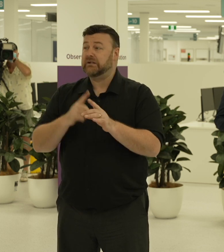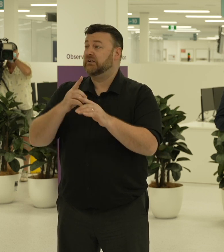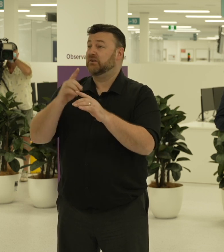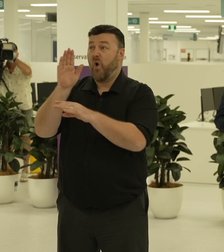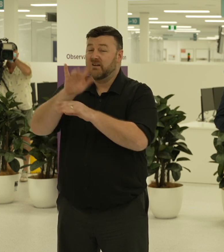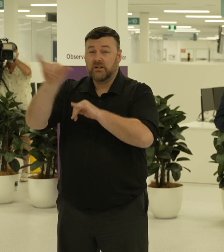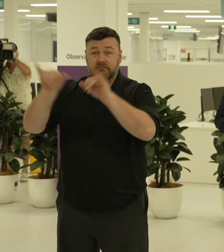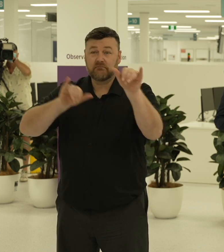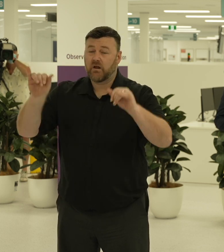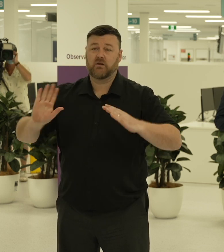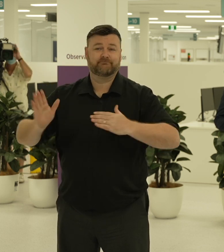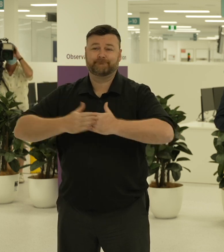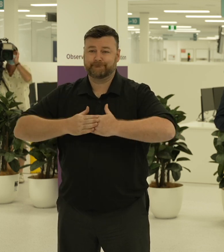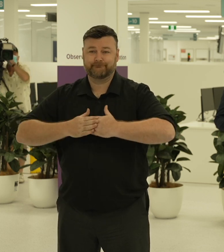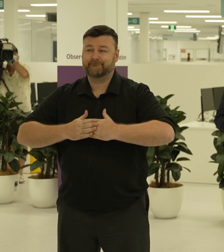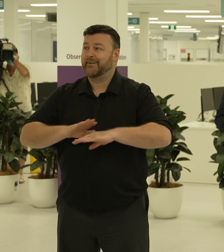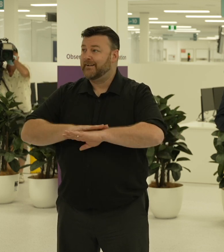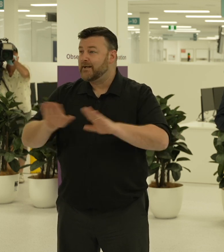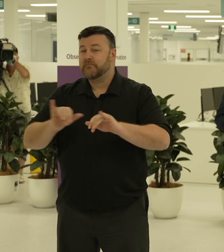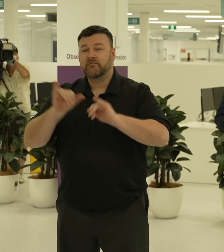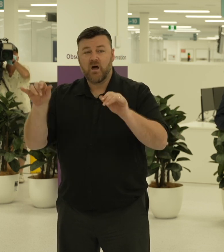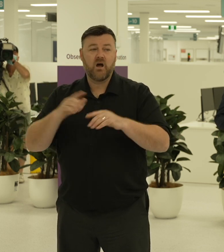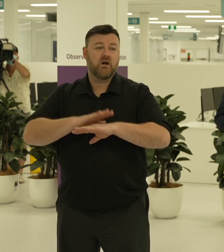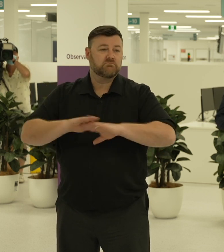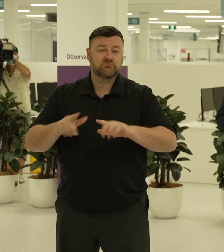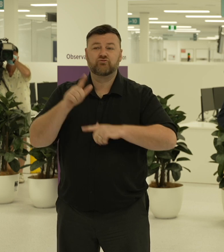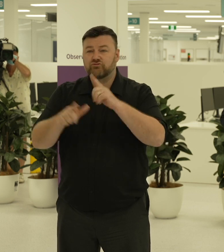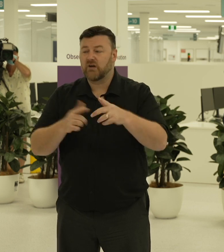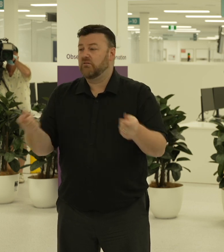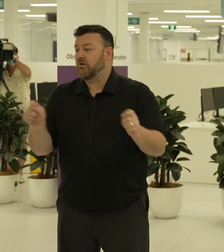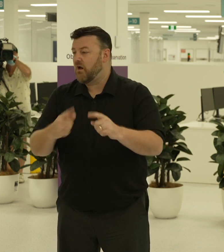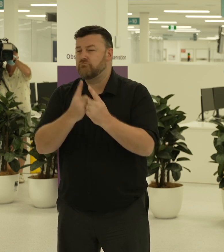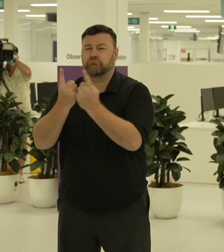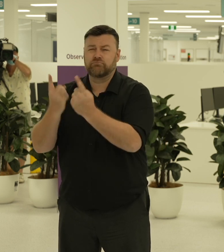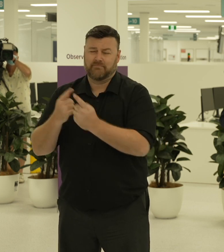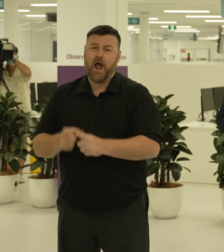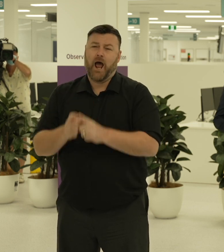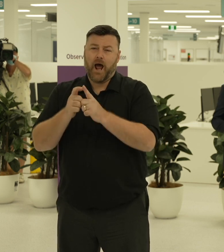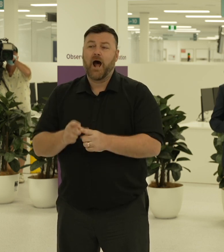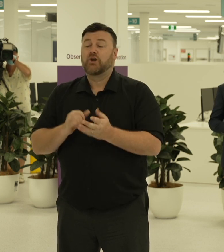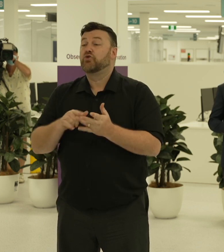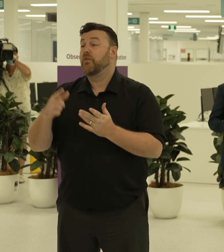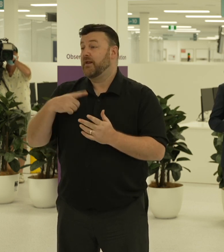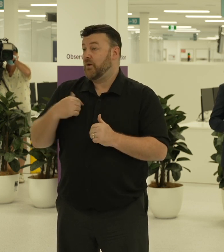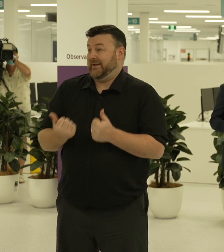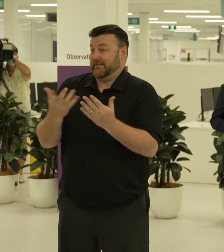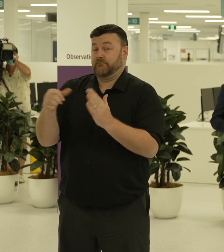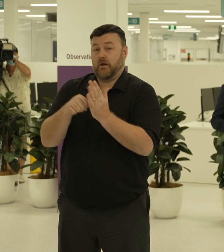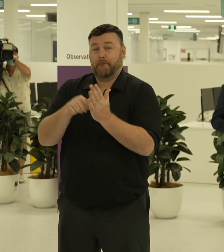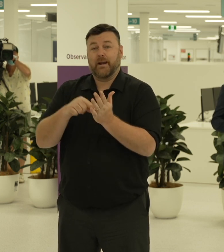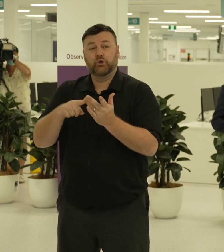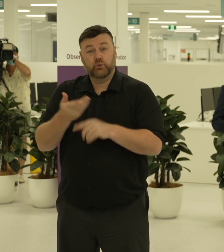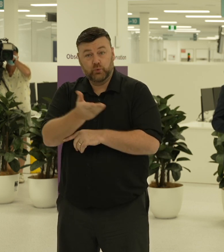down across our state and across our nation. So please go out and support those businesses and enjoy the best that New